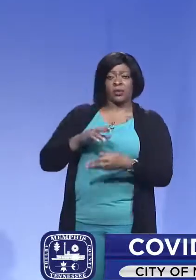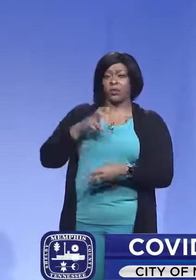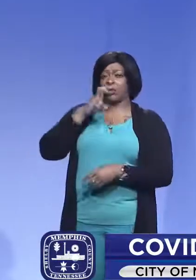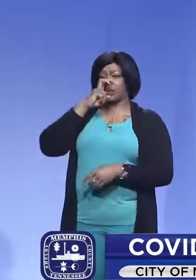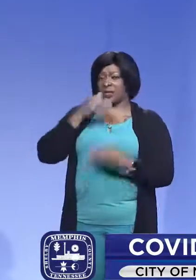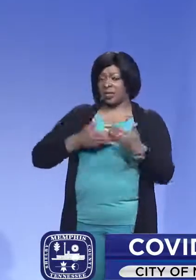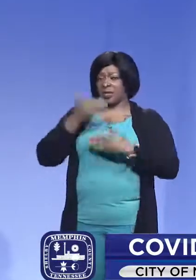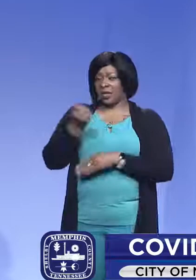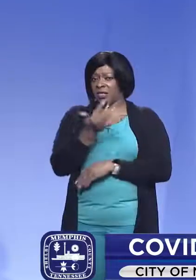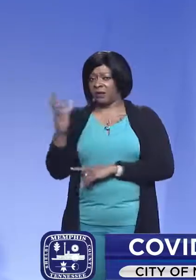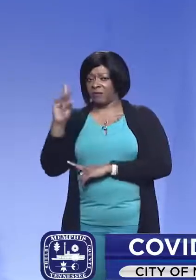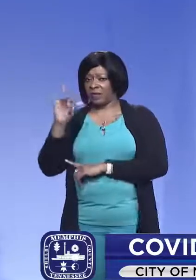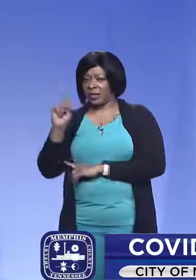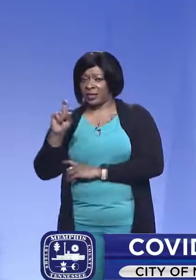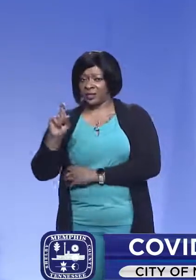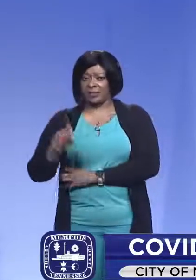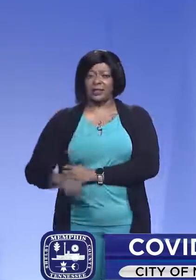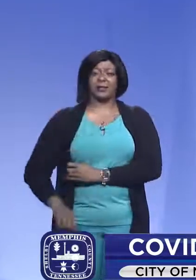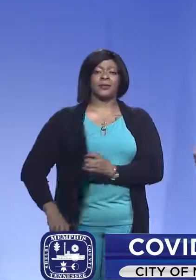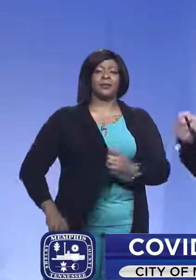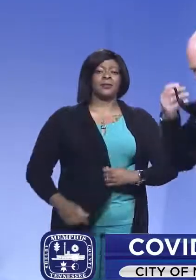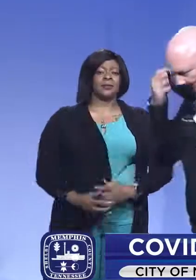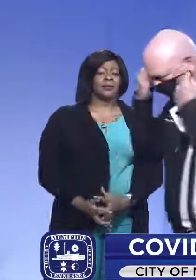several days?